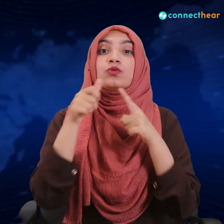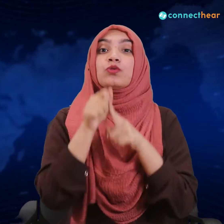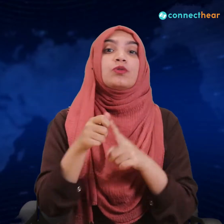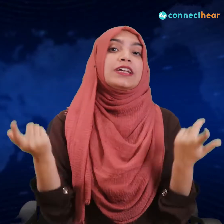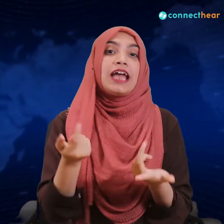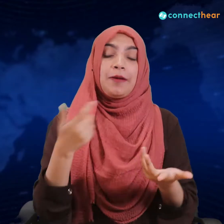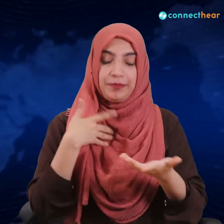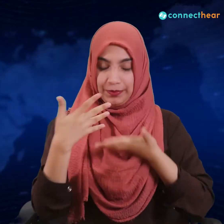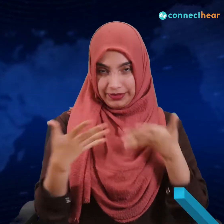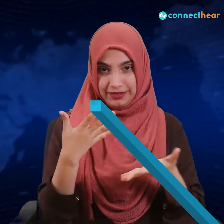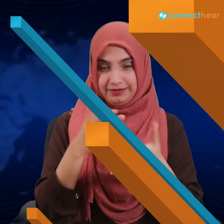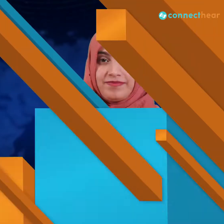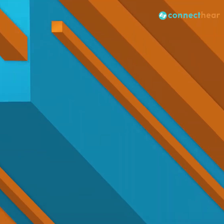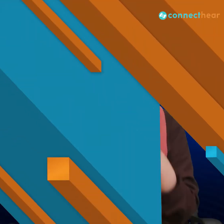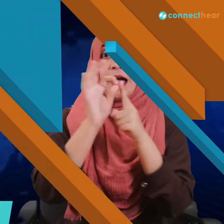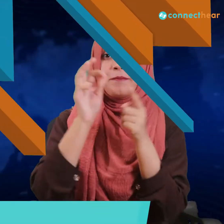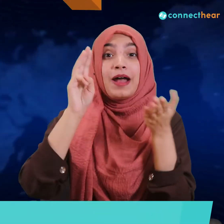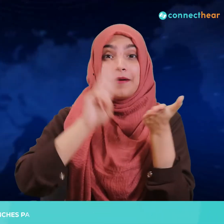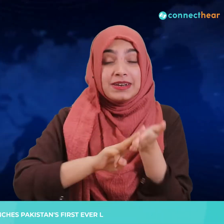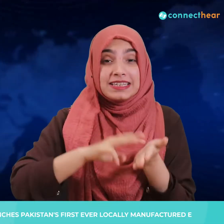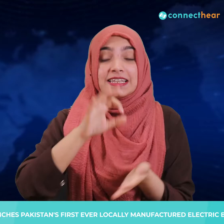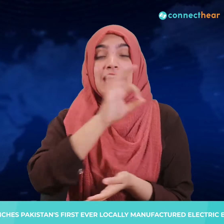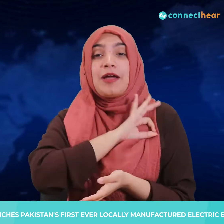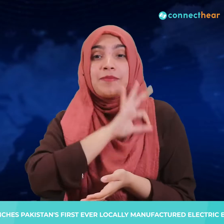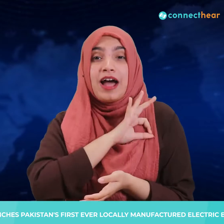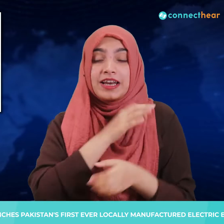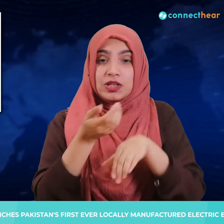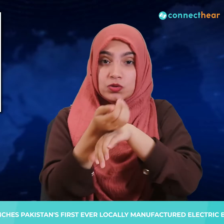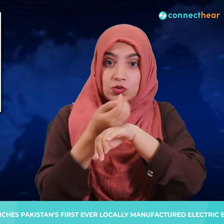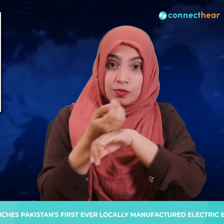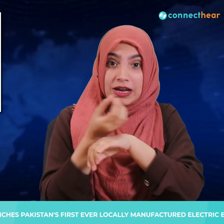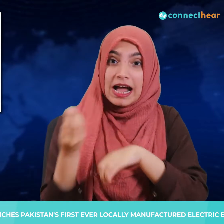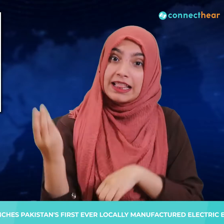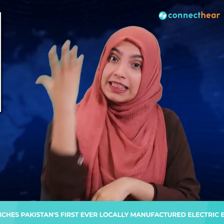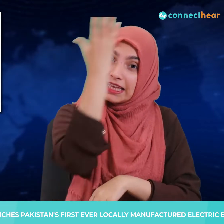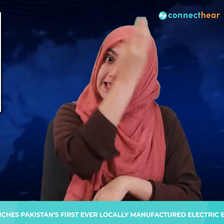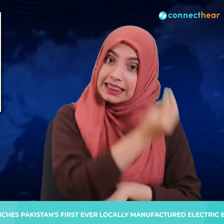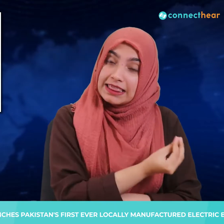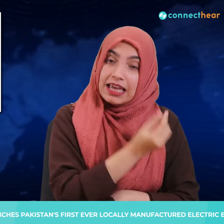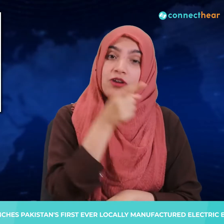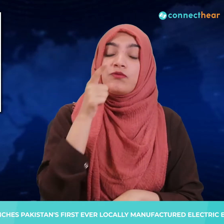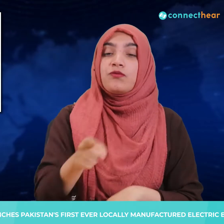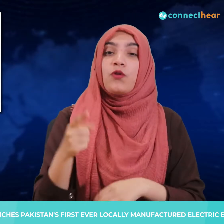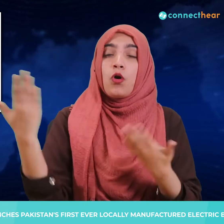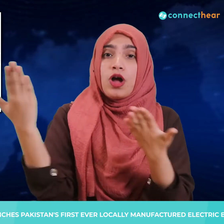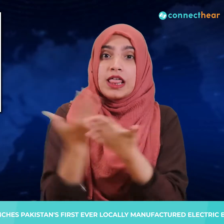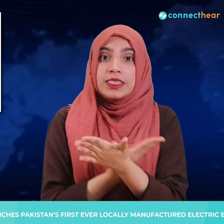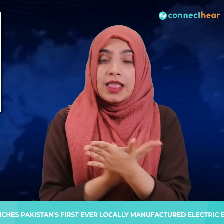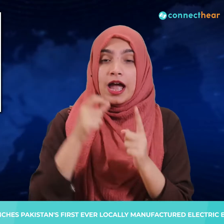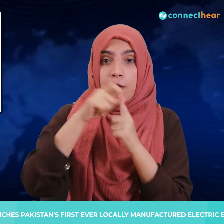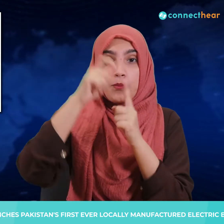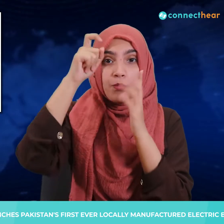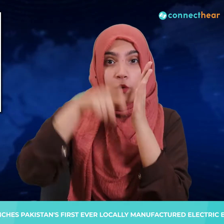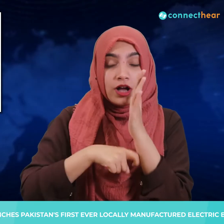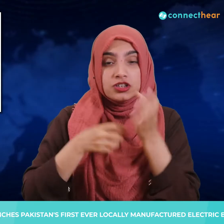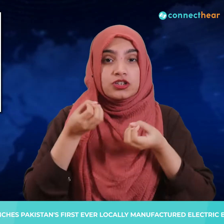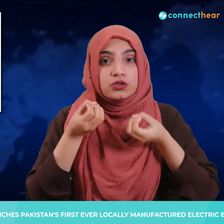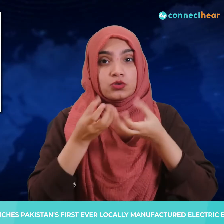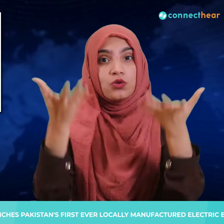top news. Prime Minister Imran Khan on Thursday launched Pakistan's first ever